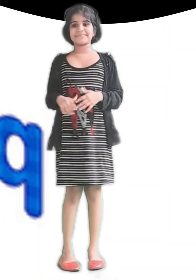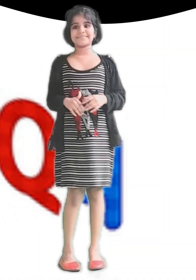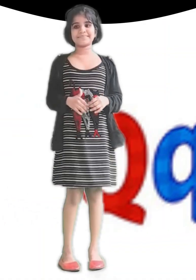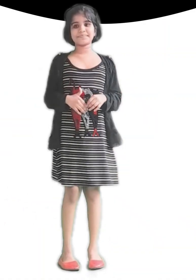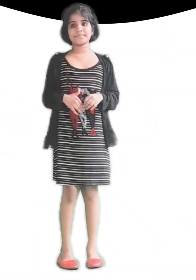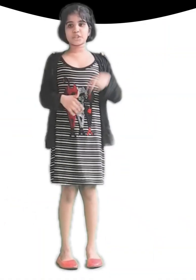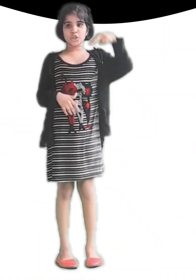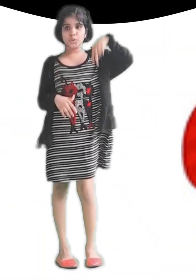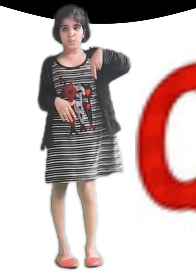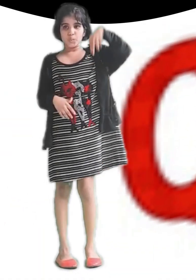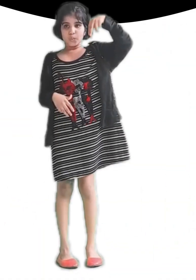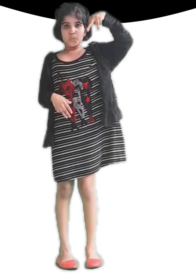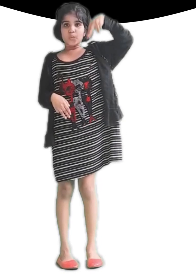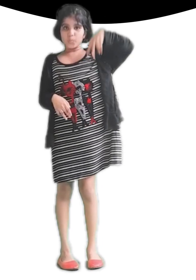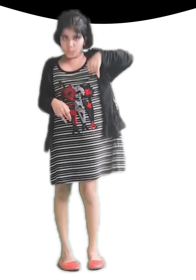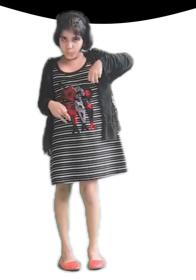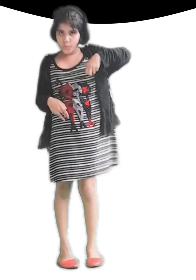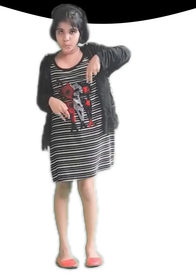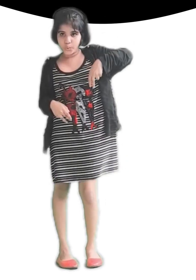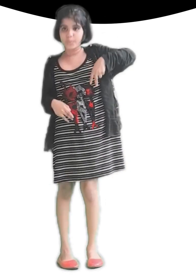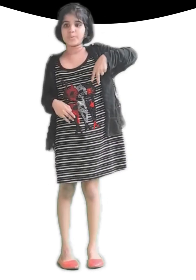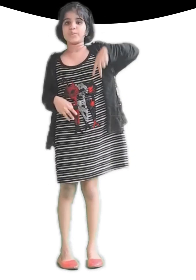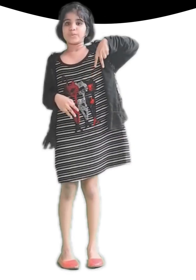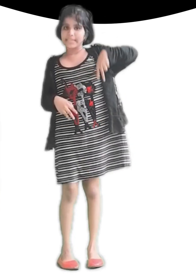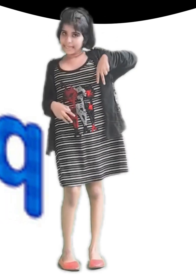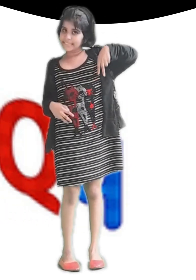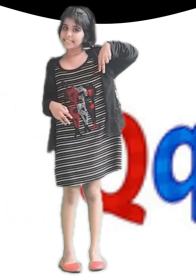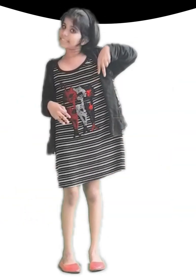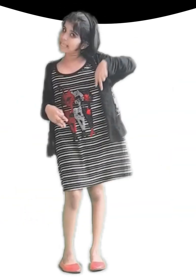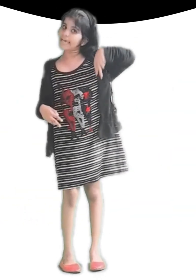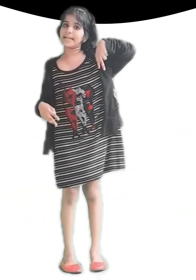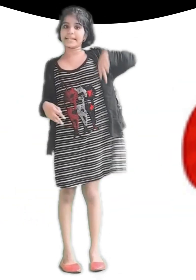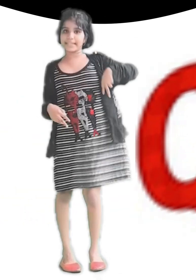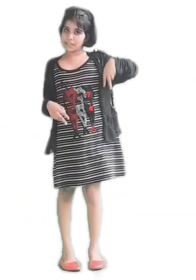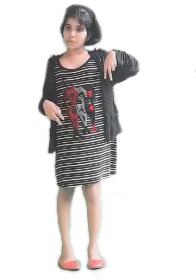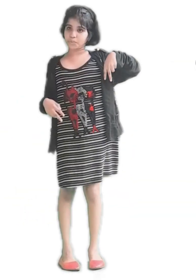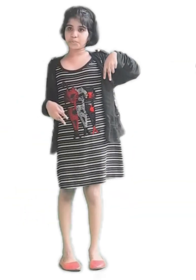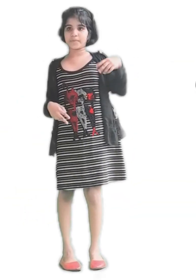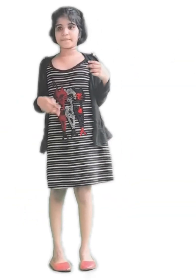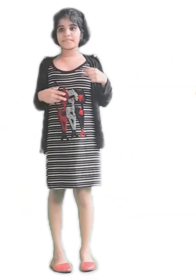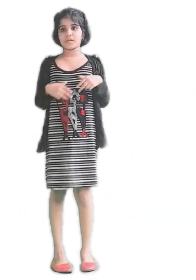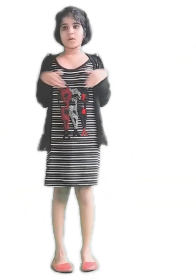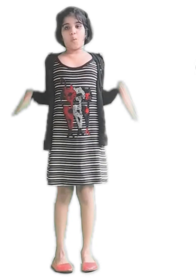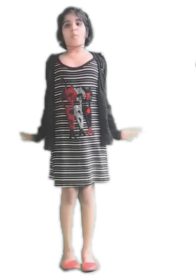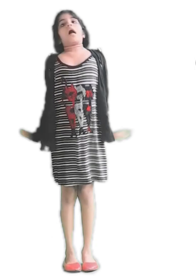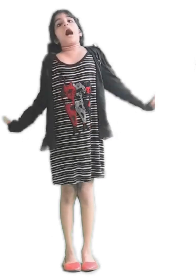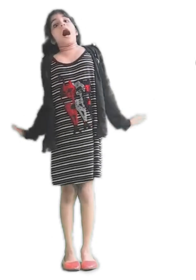Q, Q, this is the letter Q. Q, Q,